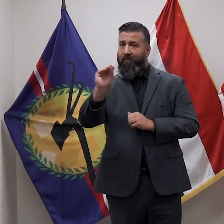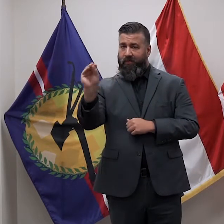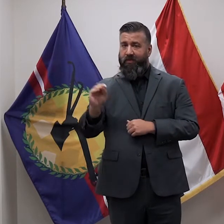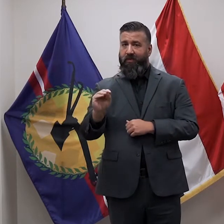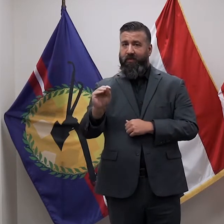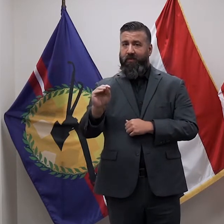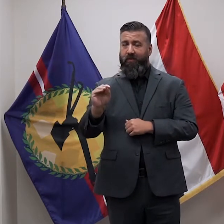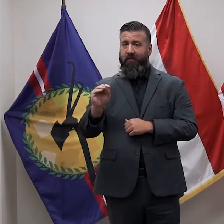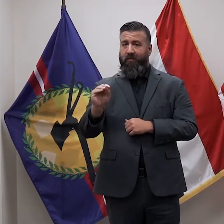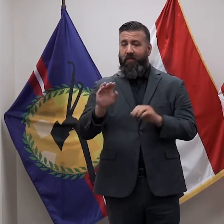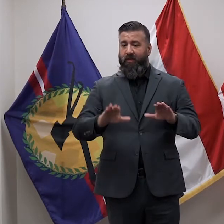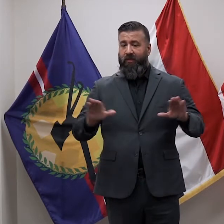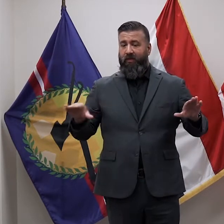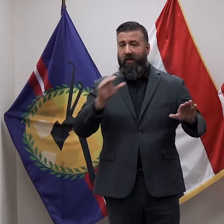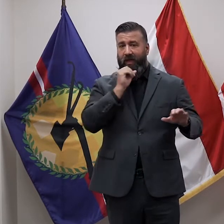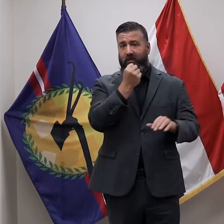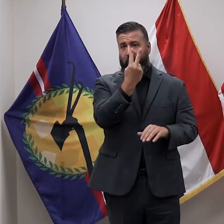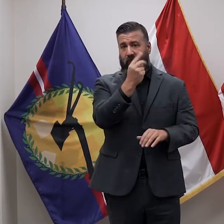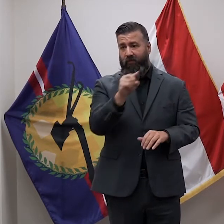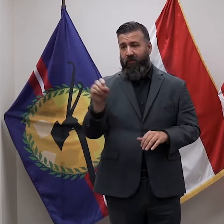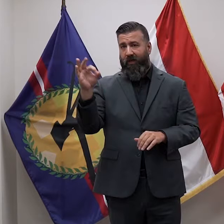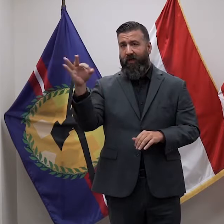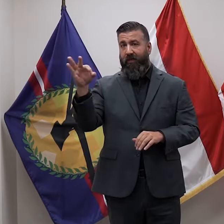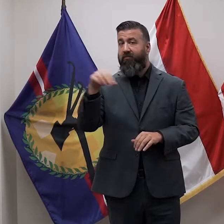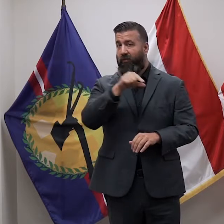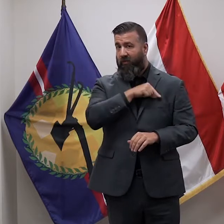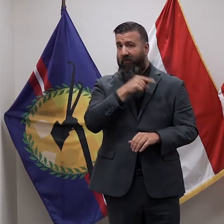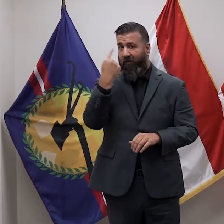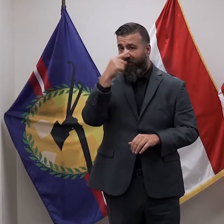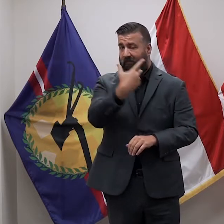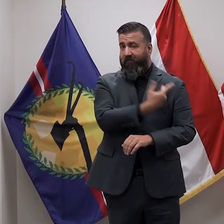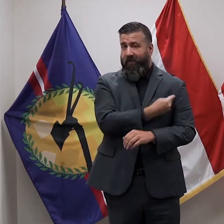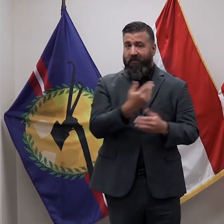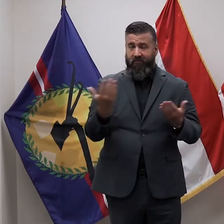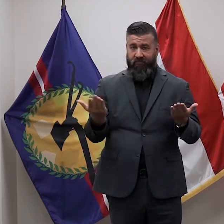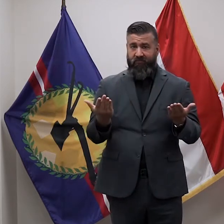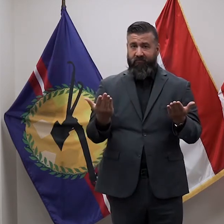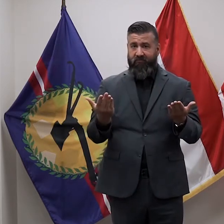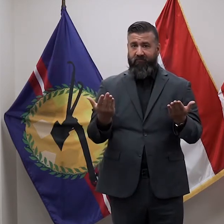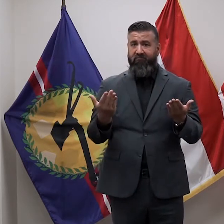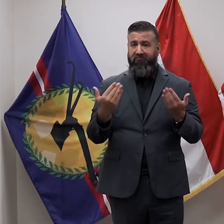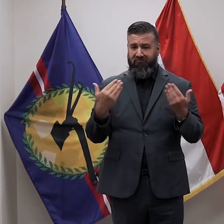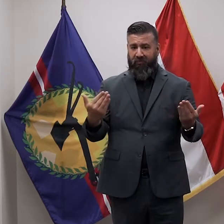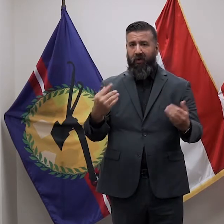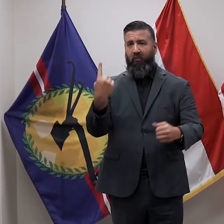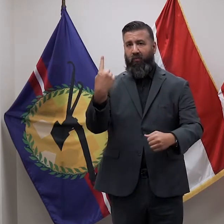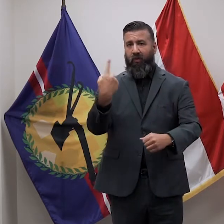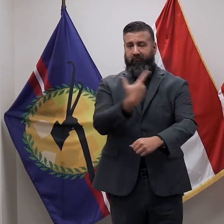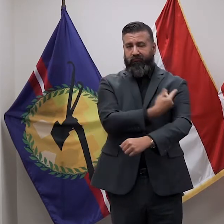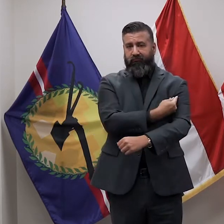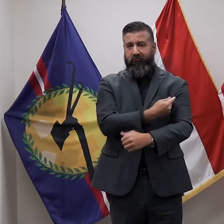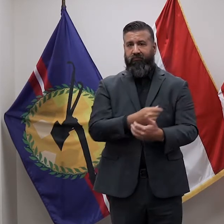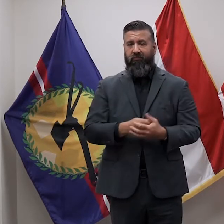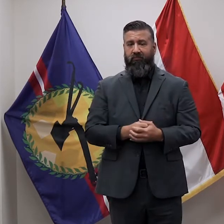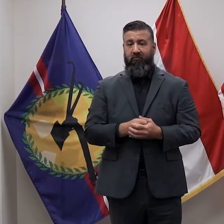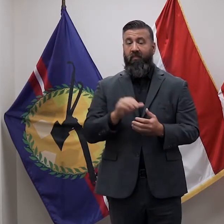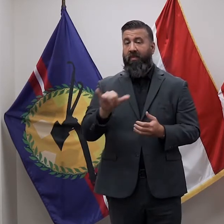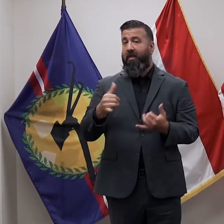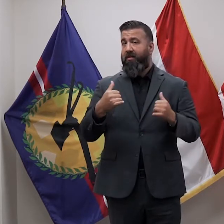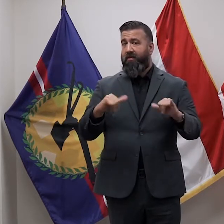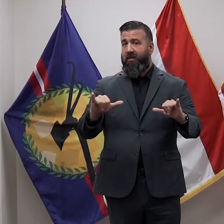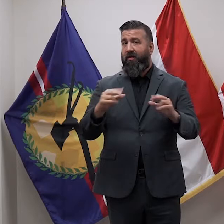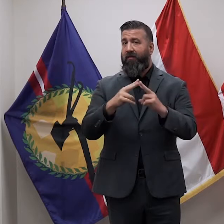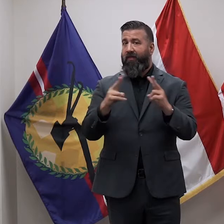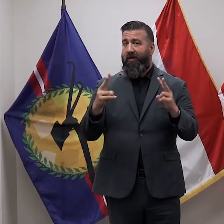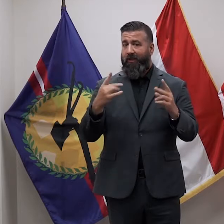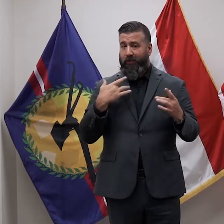42.9% of children ages 12 to 19 who are eligible for the vaccine in St. Louis County have initiated at least 1 dose. So that is still